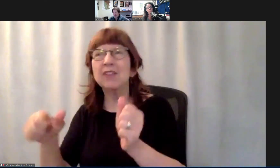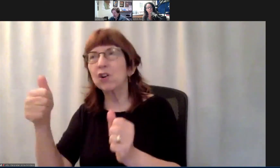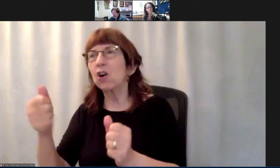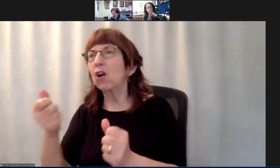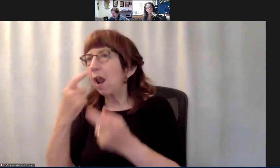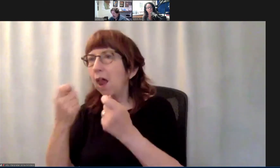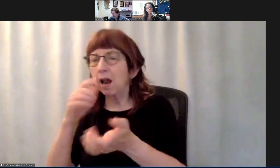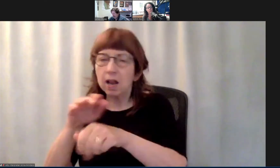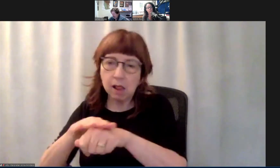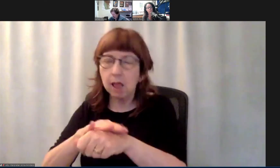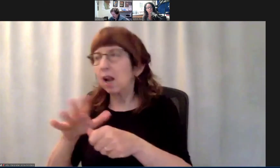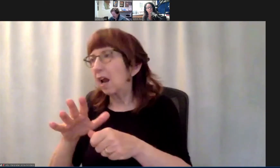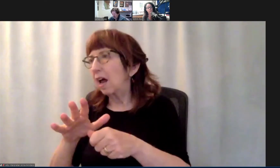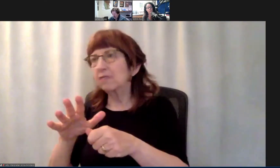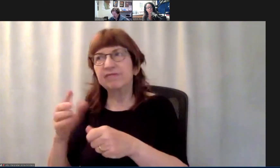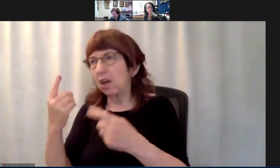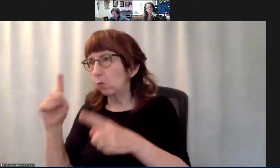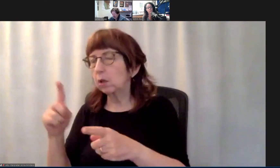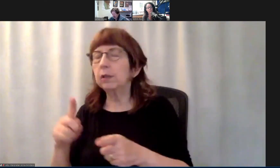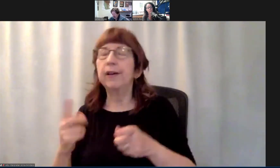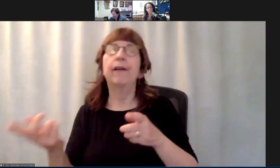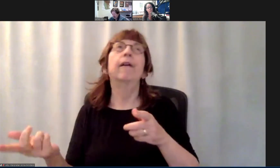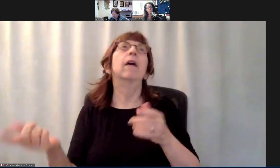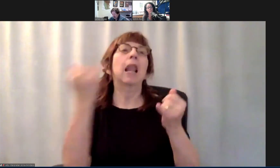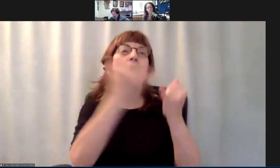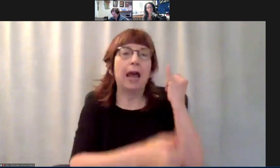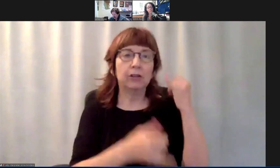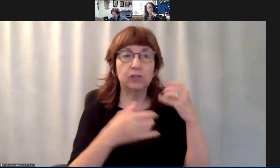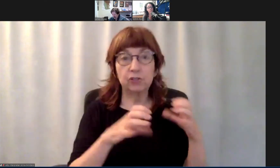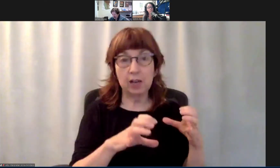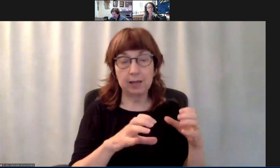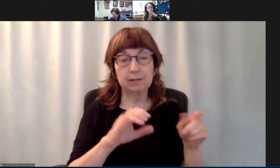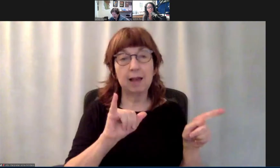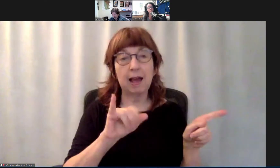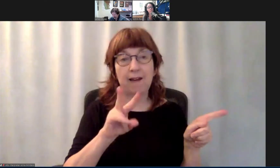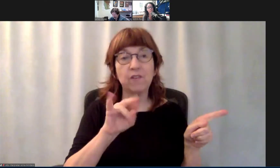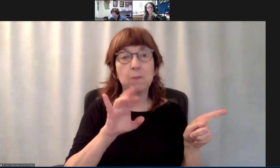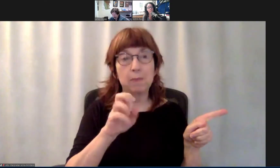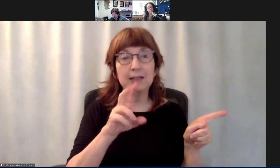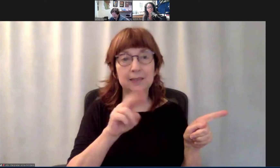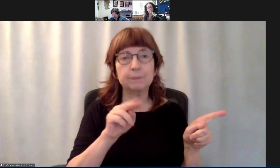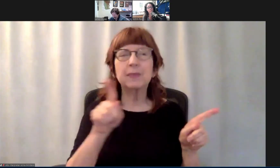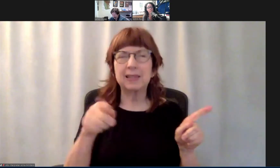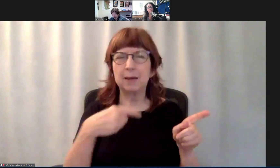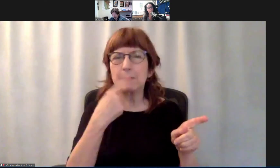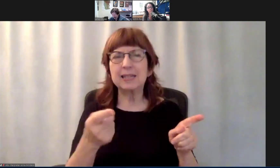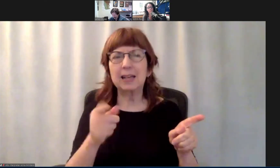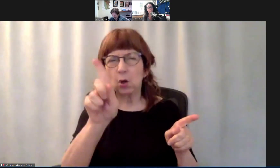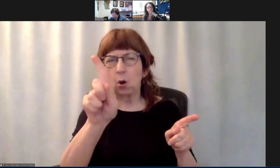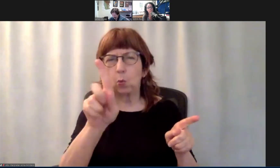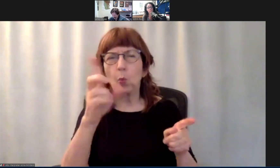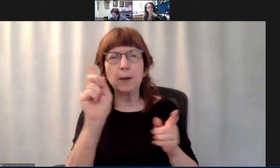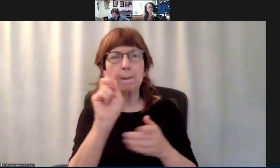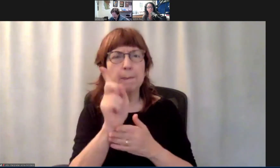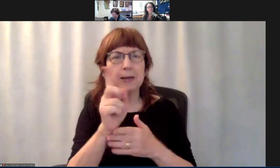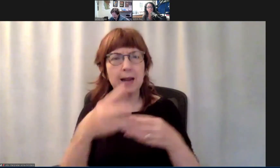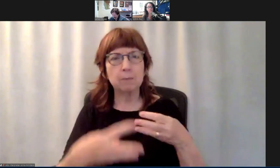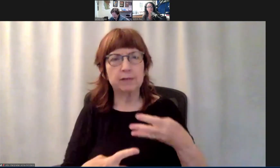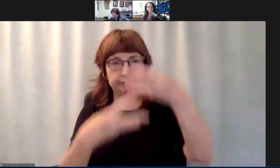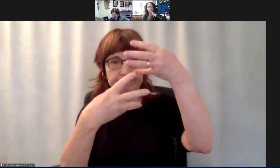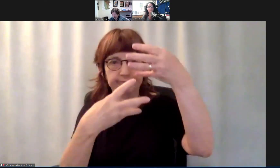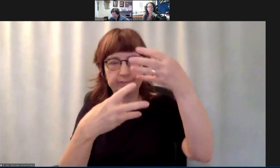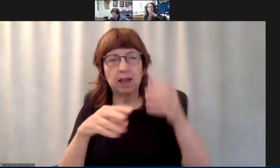And so if you want to bear with me for a minute, I will just look at some of the side effects, if I can pull it up here.